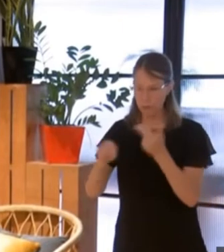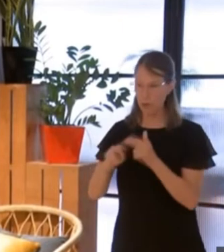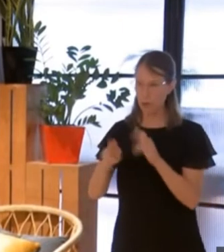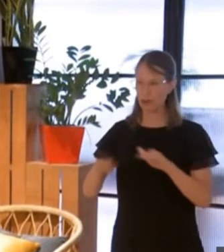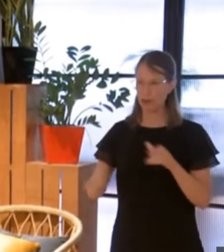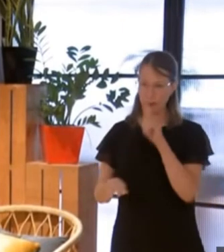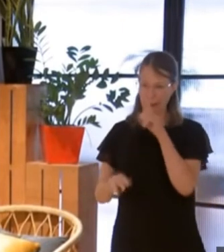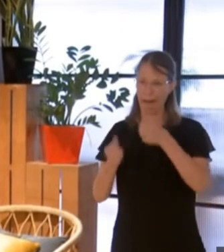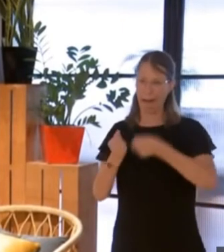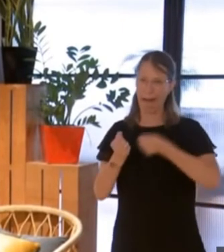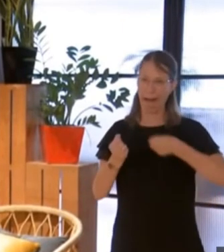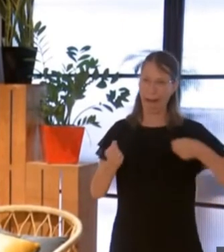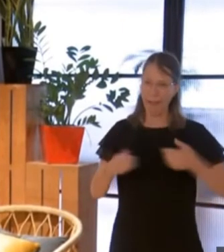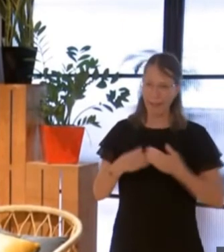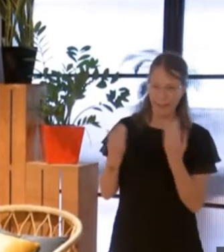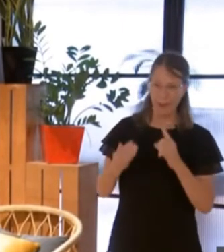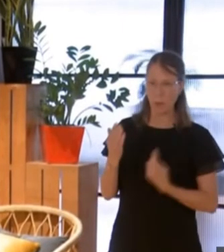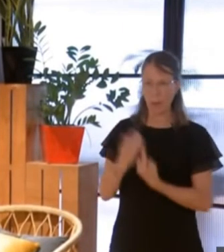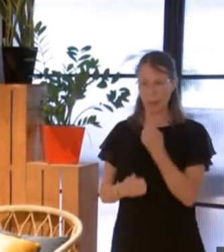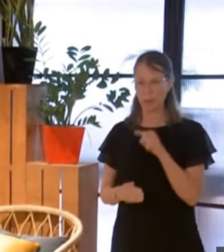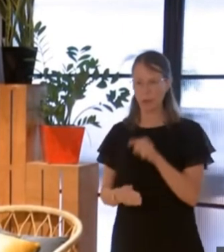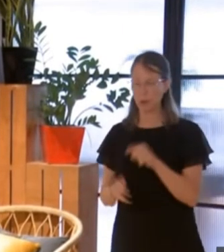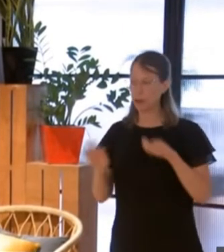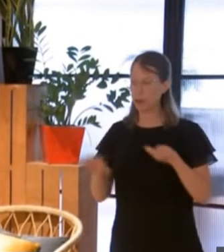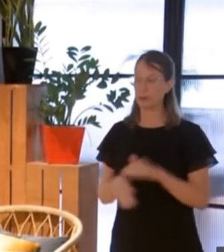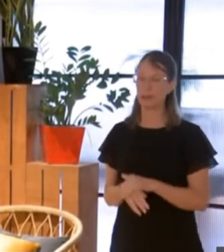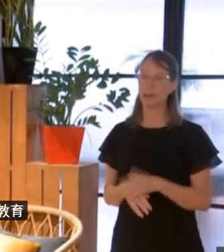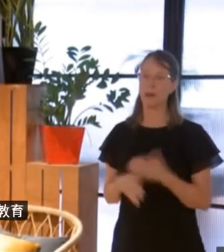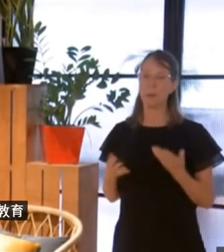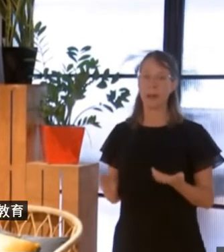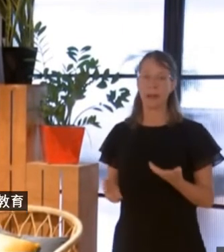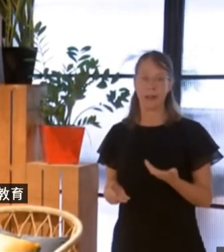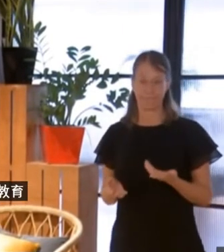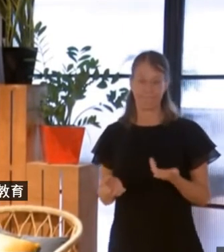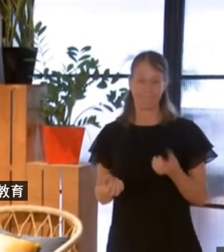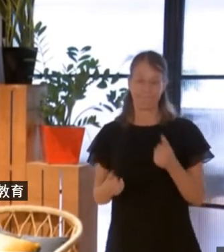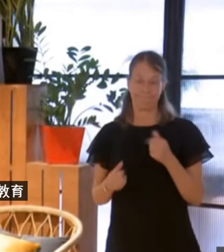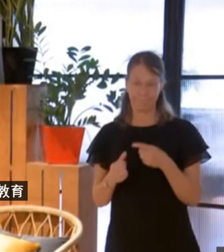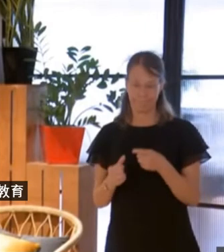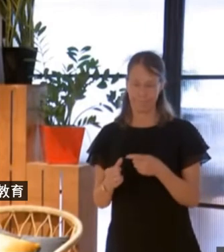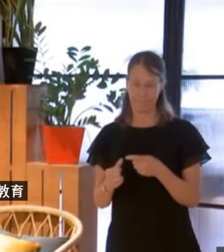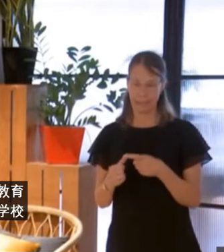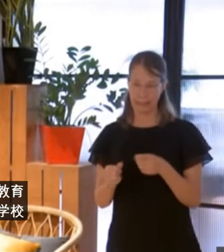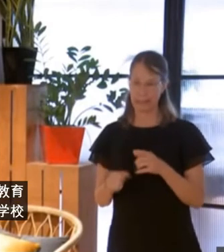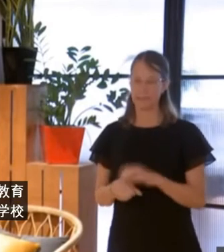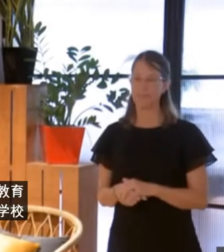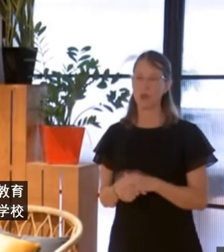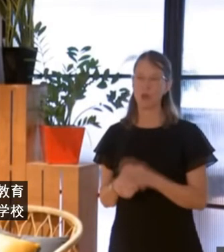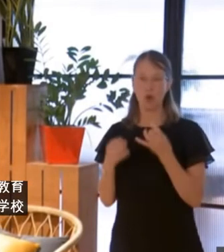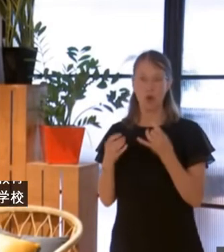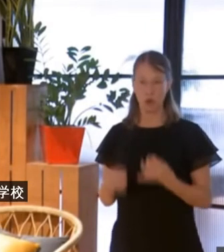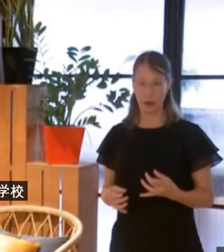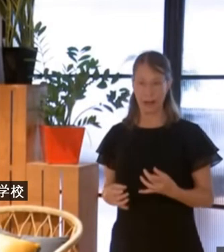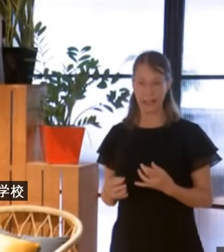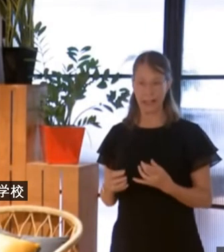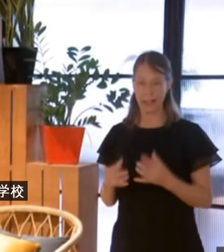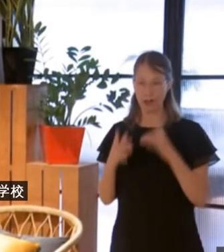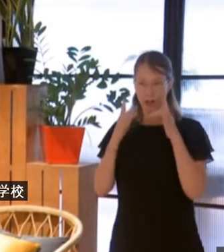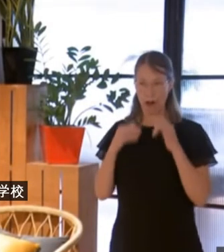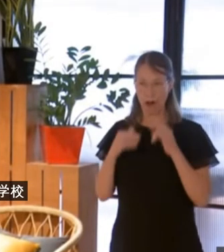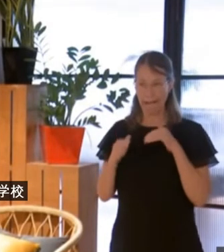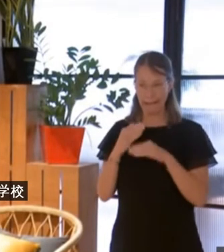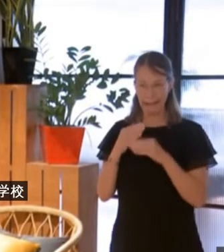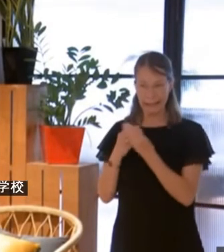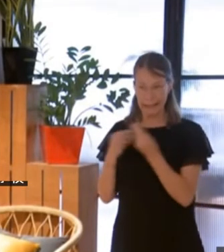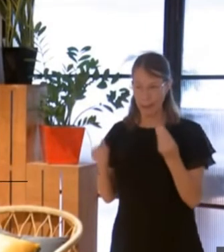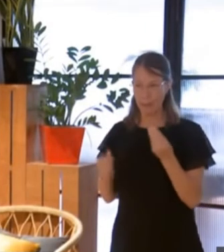at school for a longer day. What's the plan? We're already trialling, and the Education Minister is trialling in certain schools changes to the